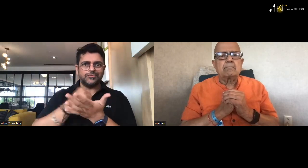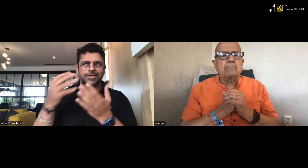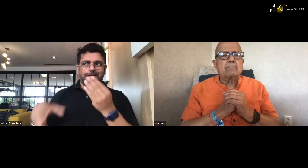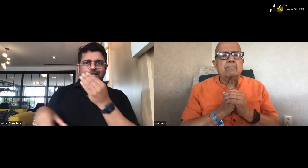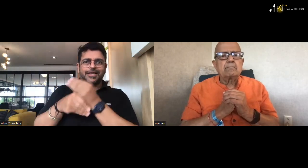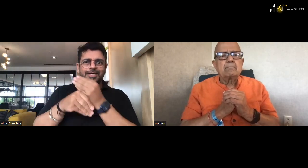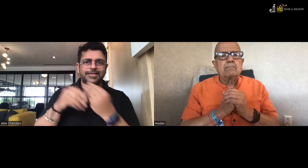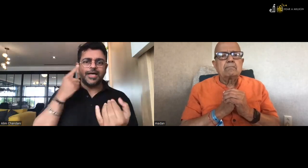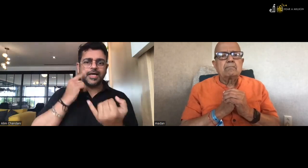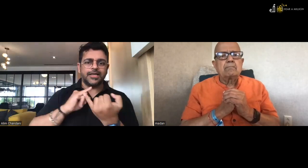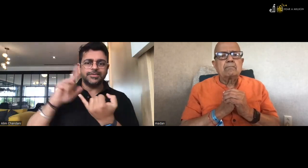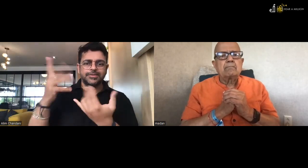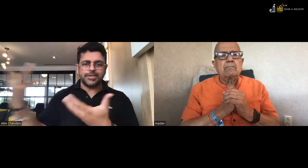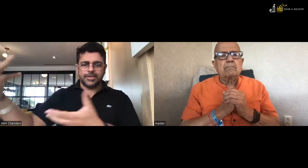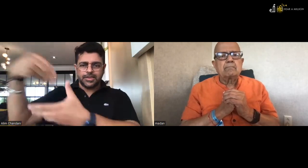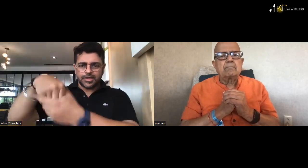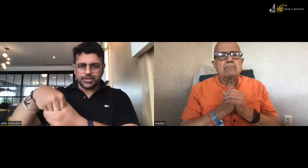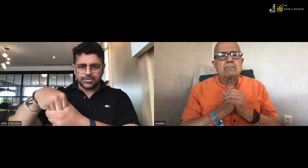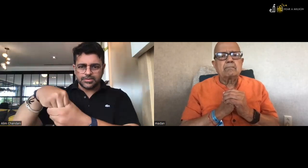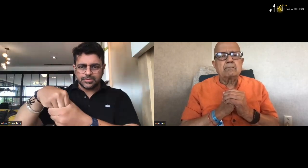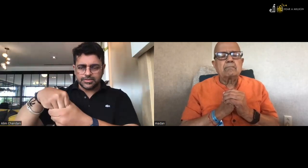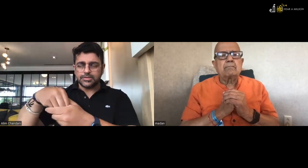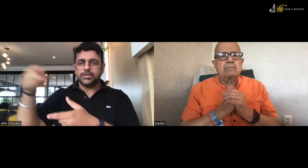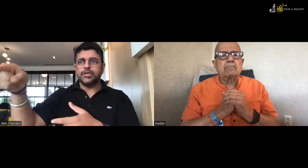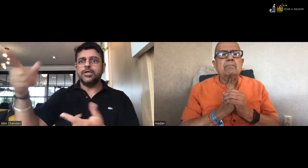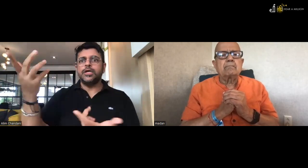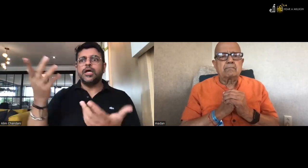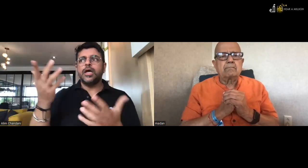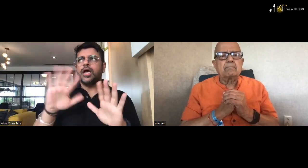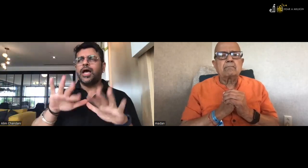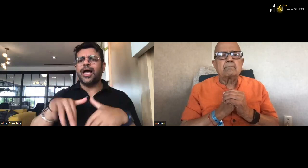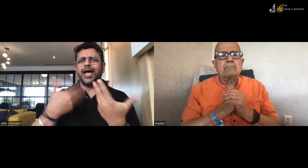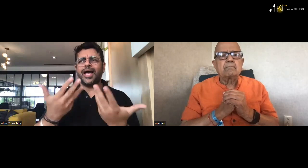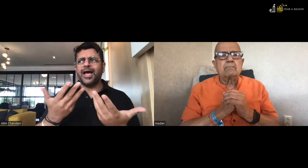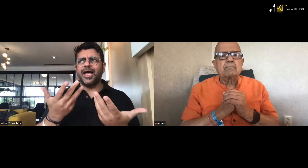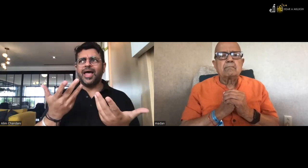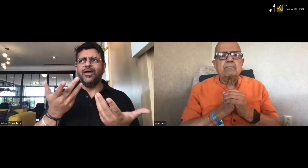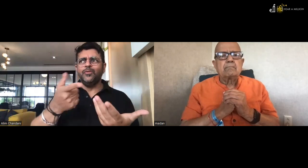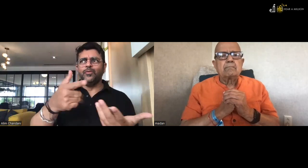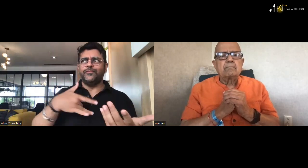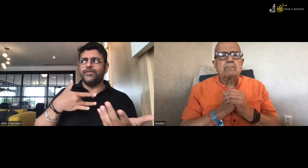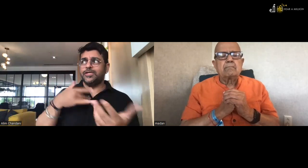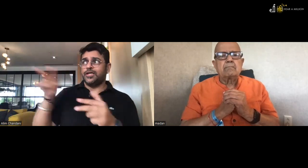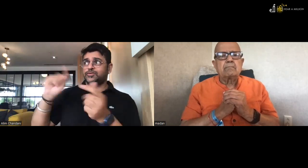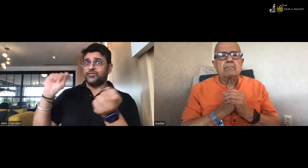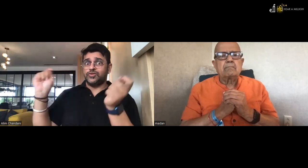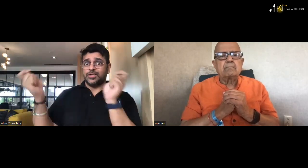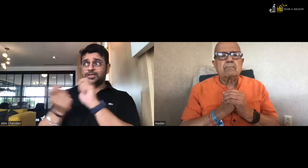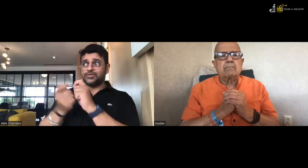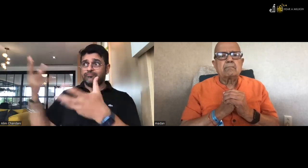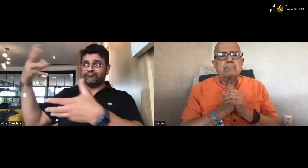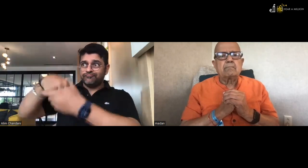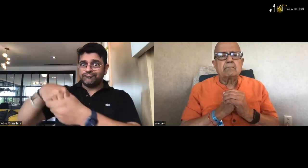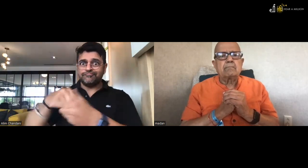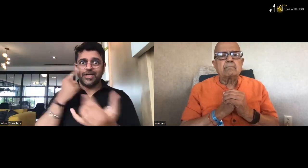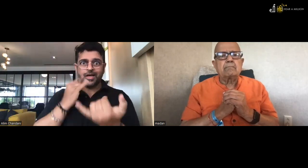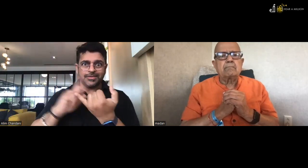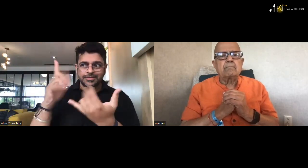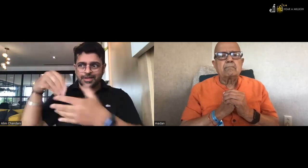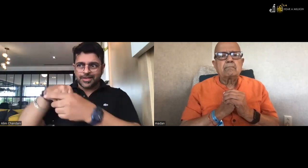So, oh, okay, hold on. Sapan got frozen. Okay. So can we have the another interpreter?